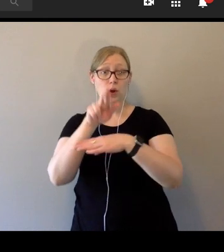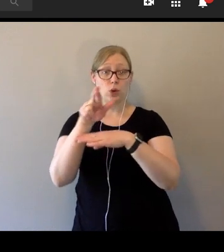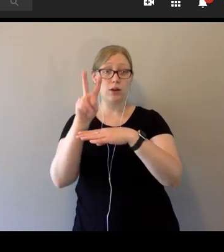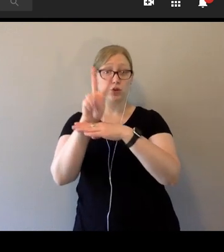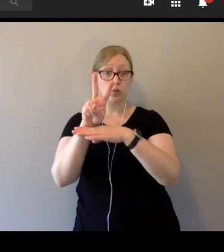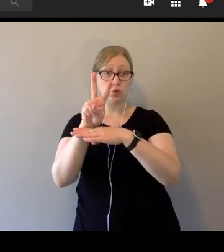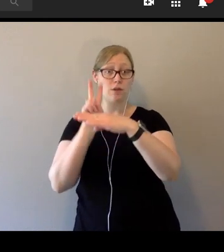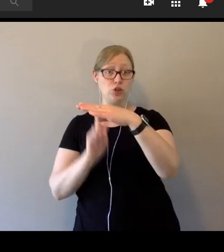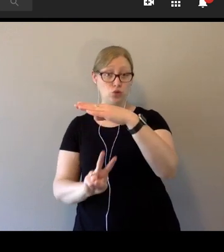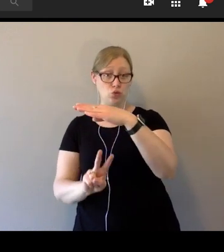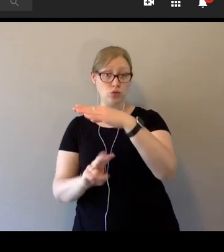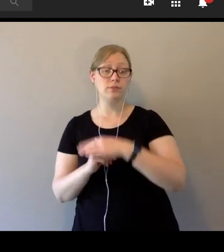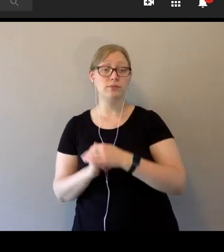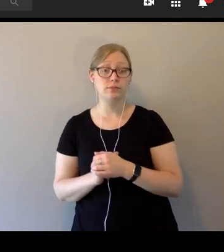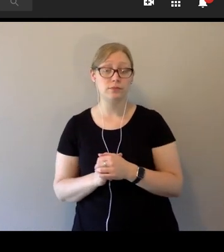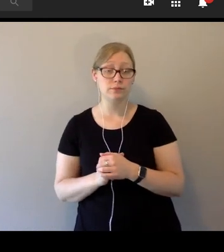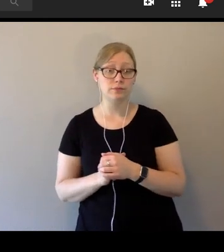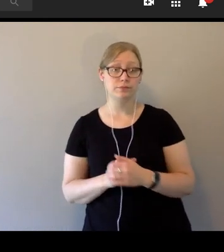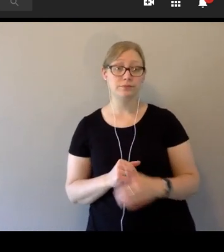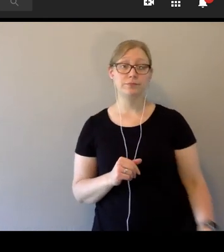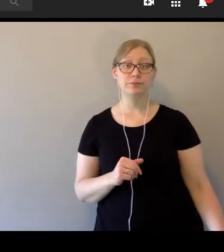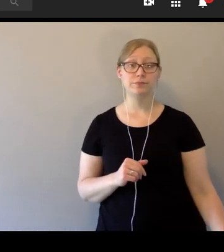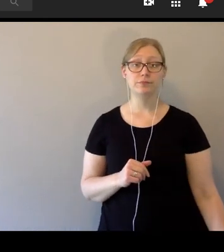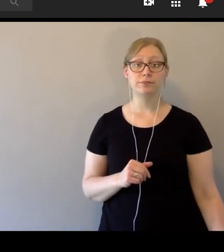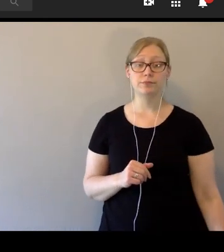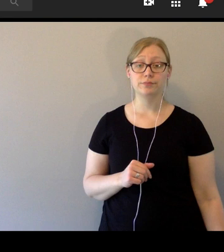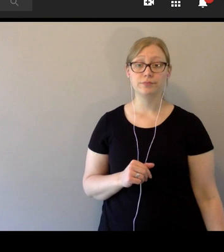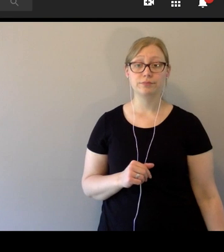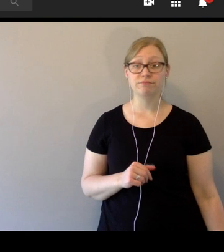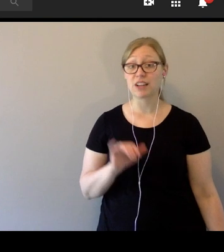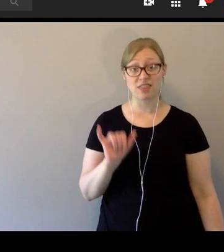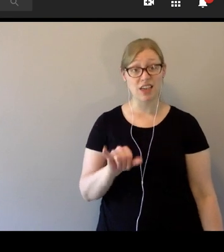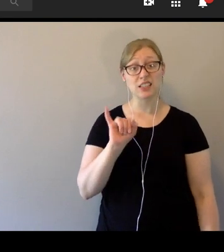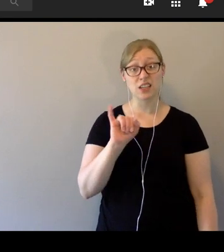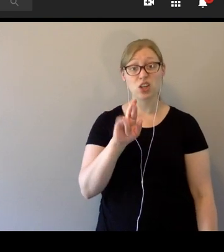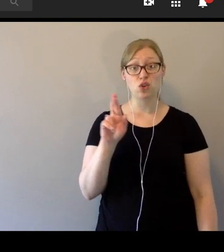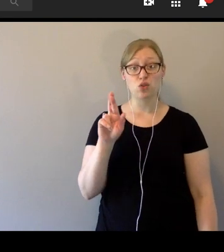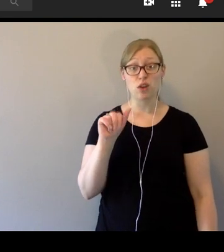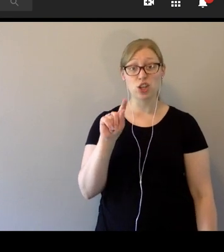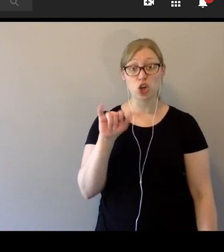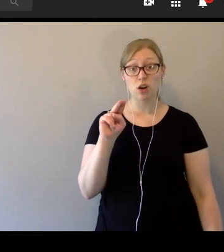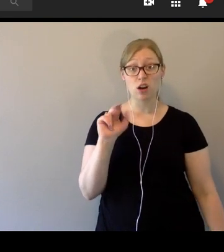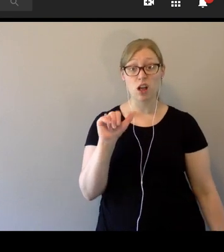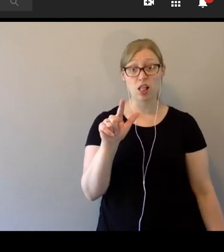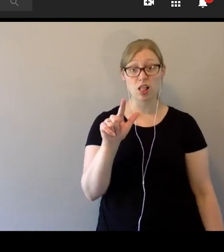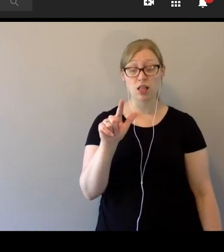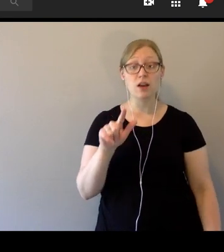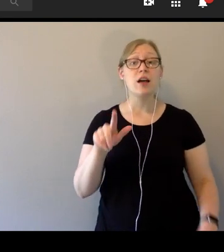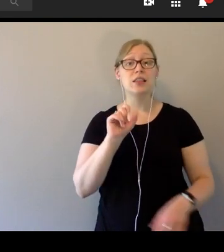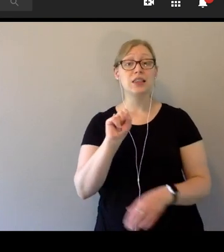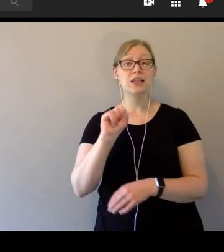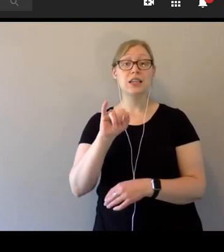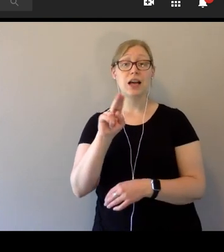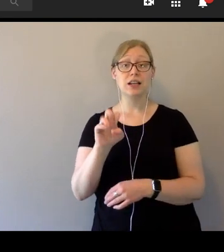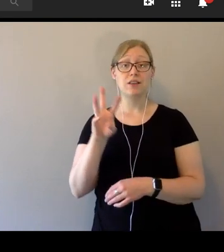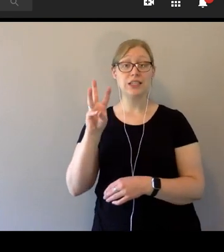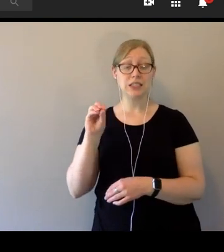2. Okay, it's irrational. The sine of 60 degrees is square root of 3 over